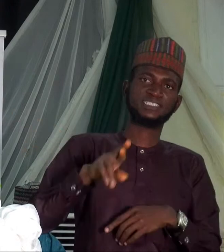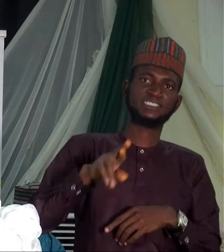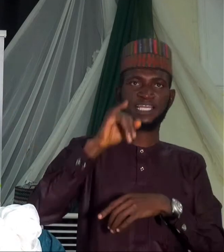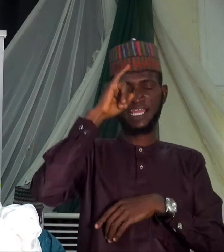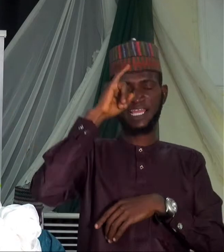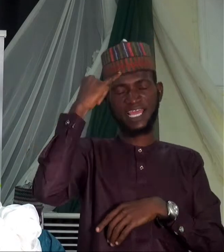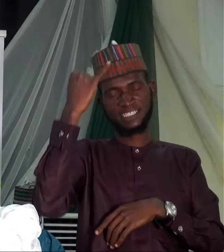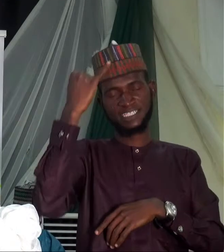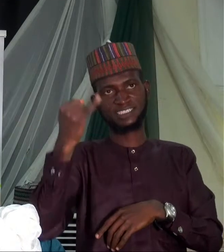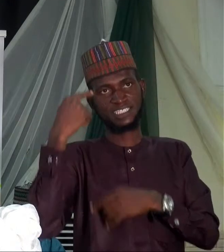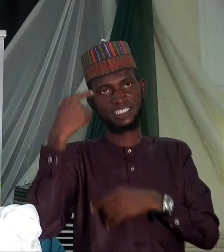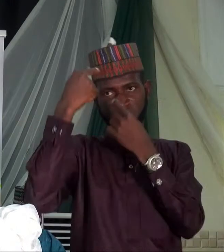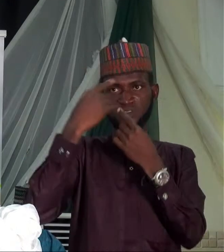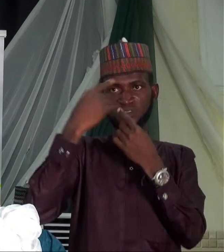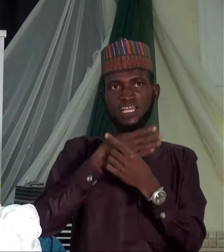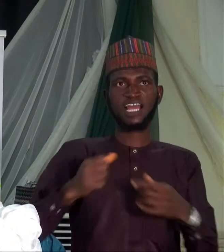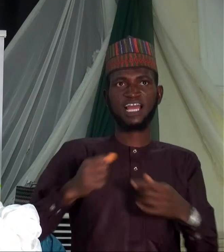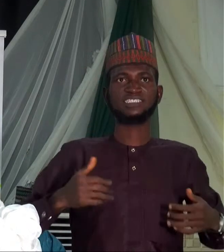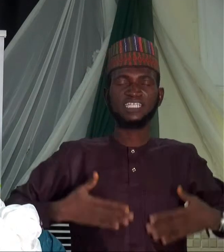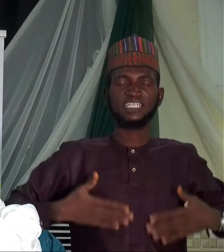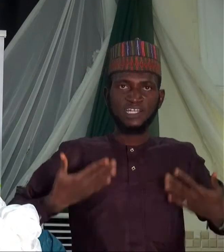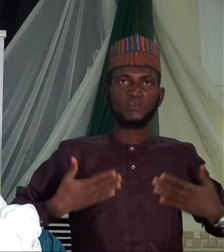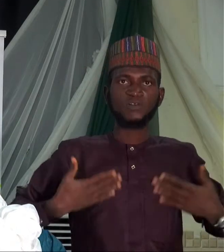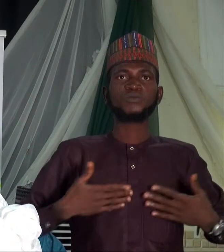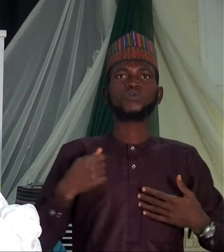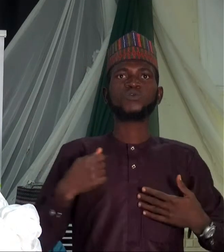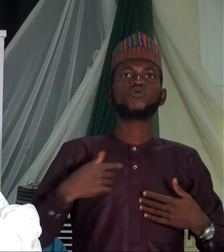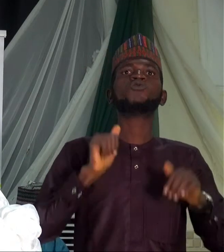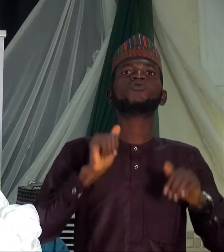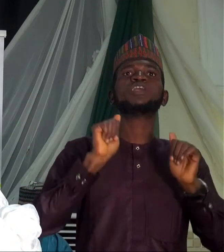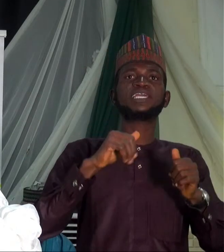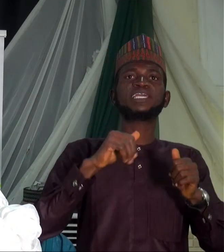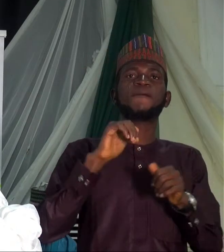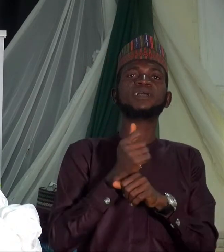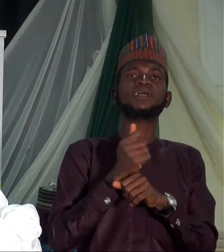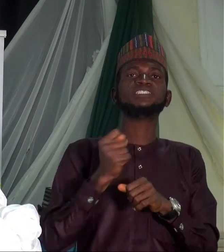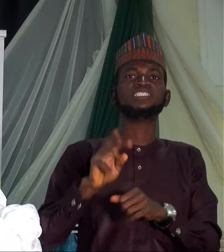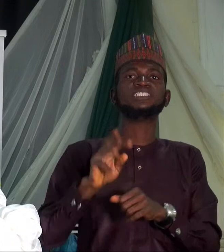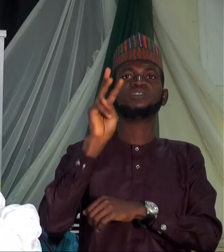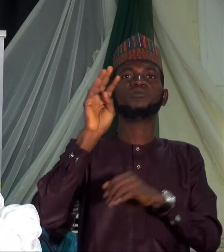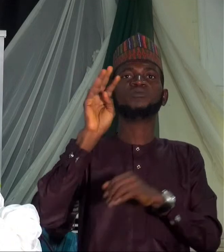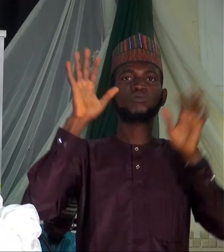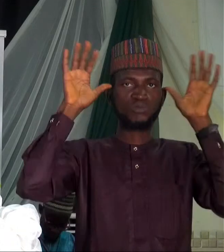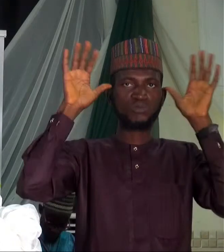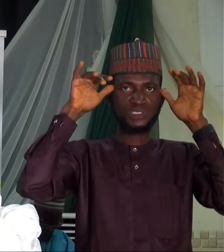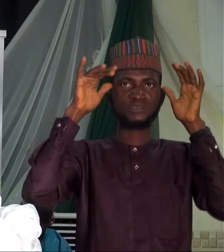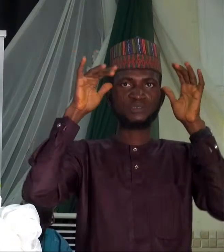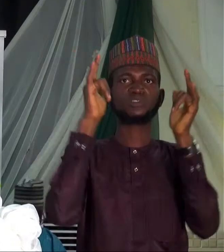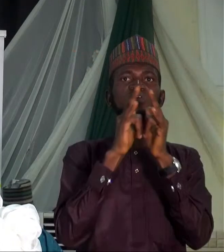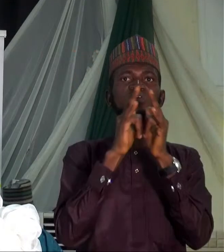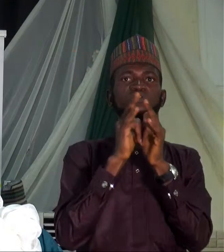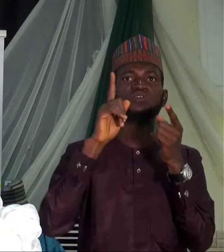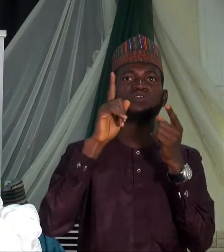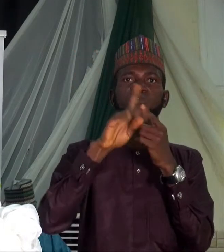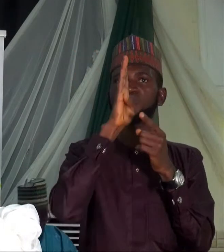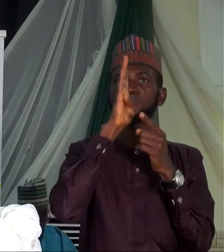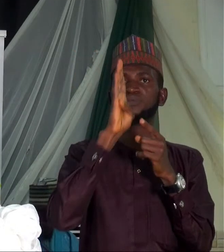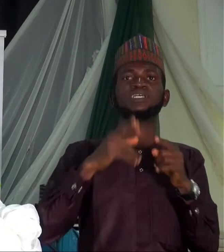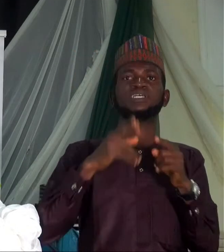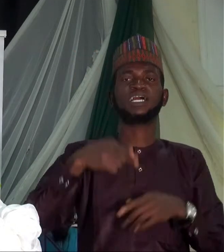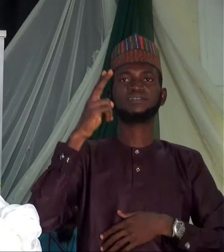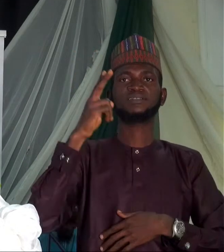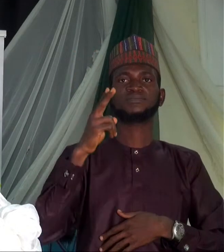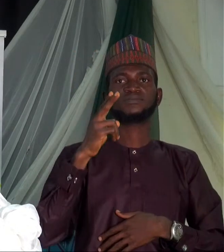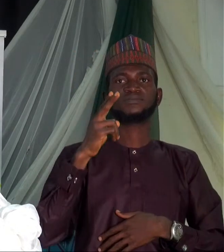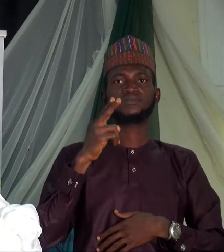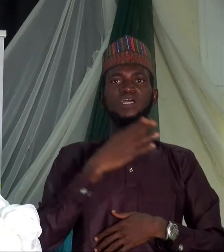and aspiration, we can make the Muslim Congress a platform where the youth and the old feel heard and